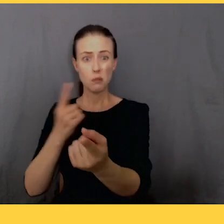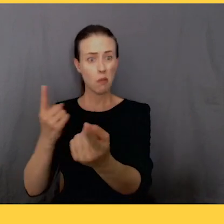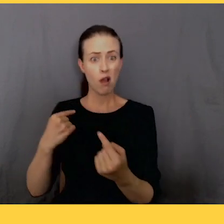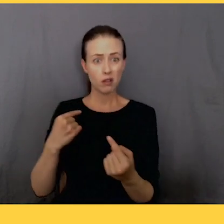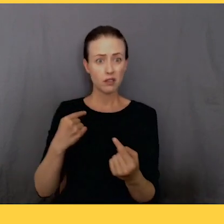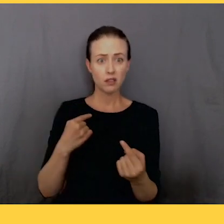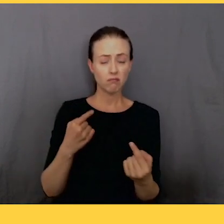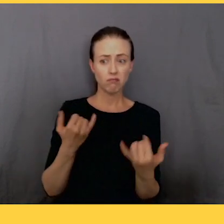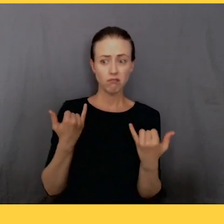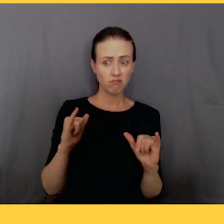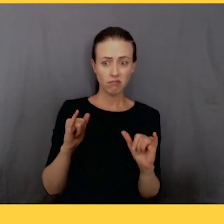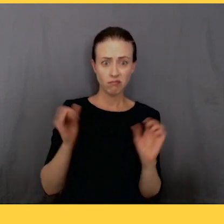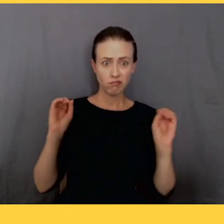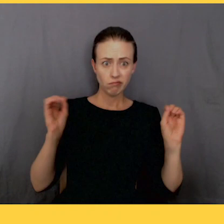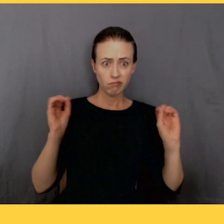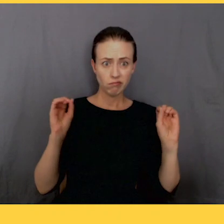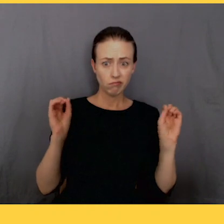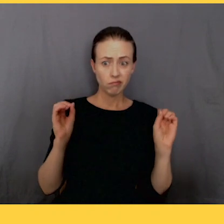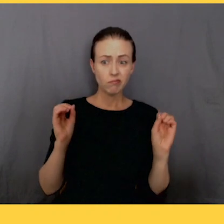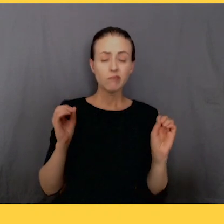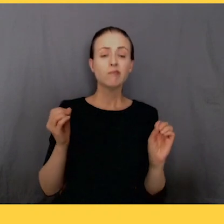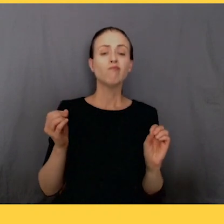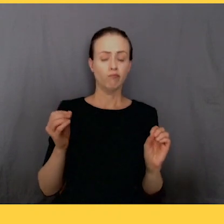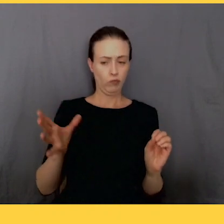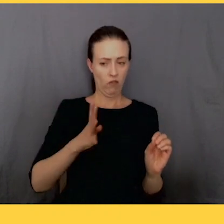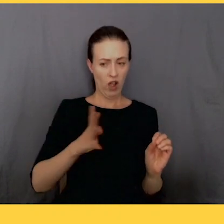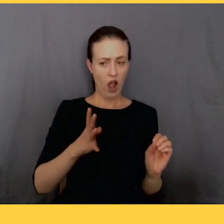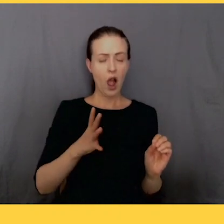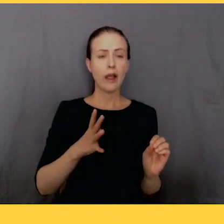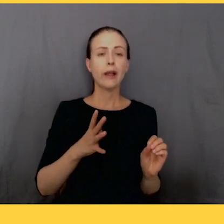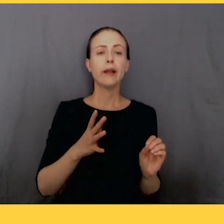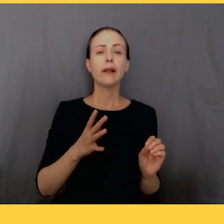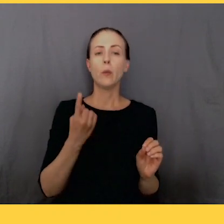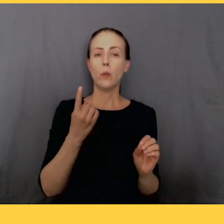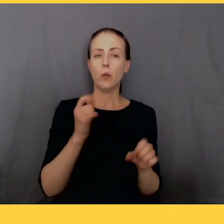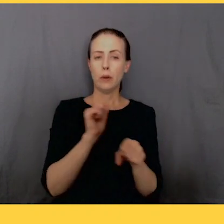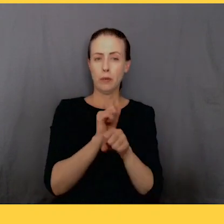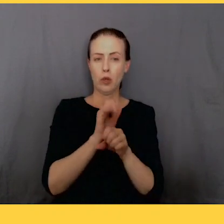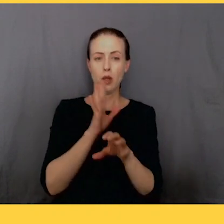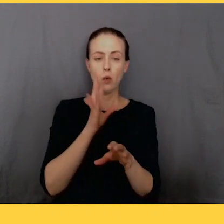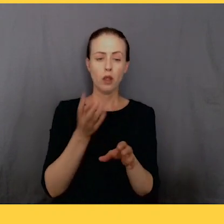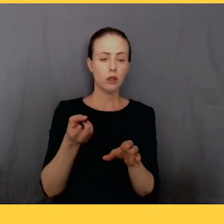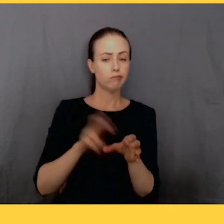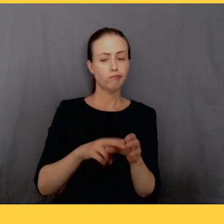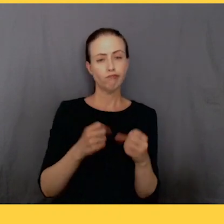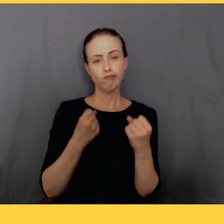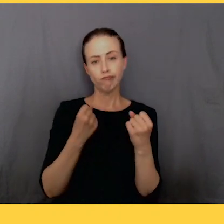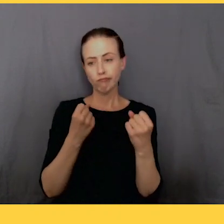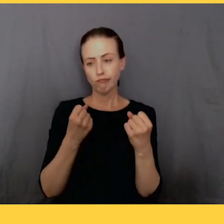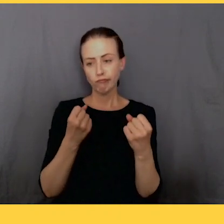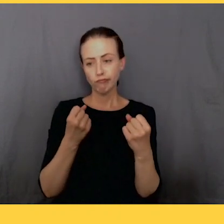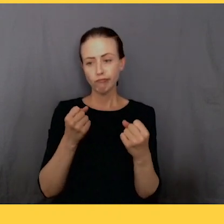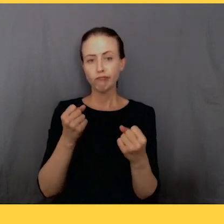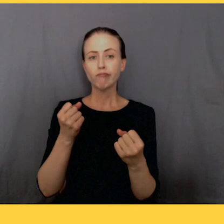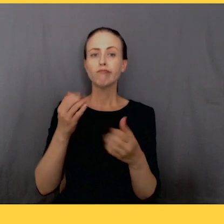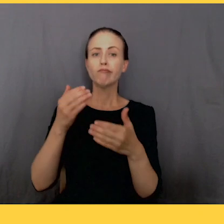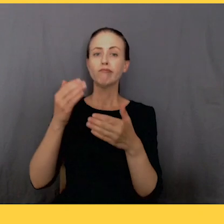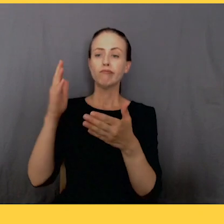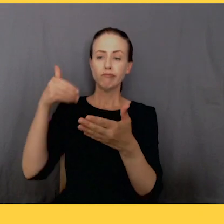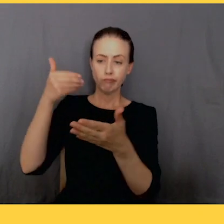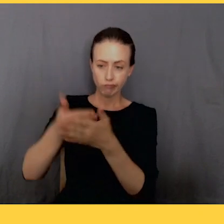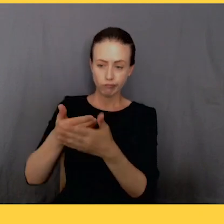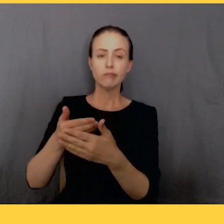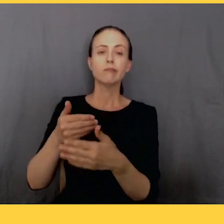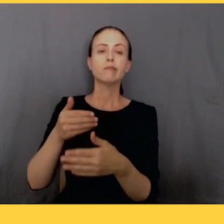made contact, we will actually physically send an Edison employee to the door to knock to make sure that critical care customer